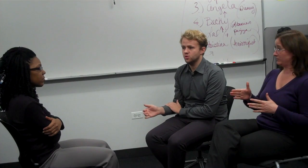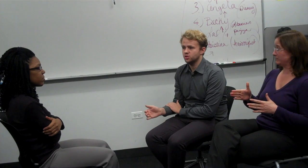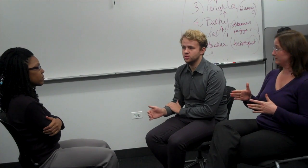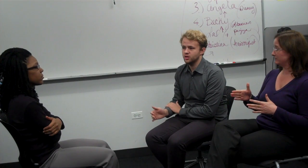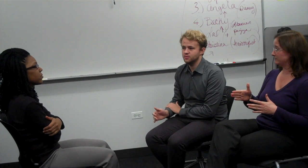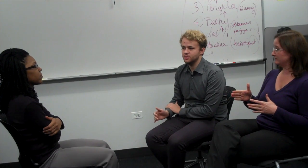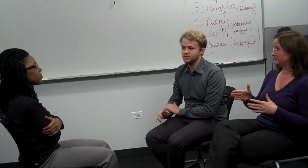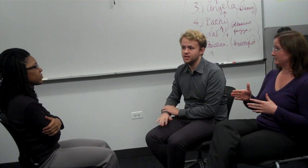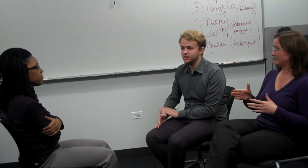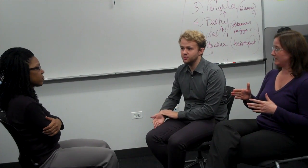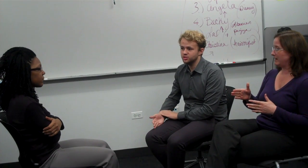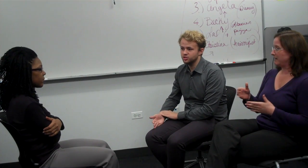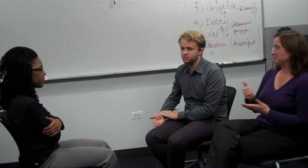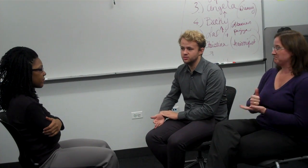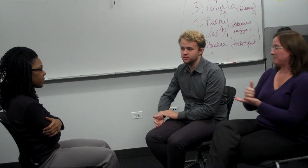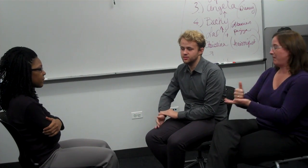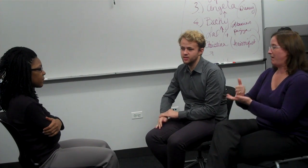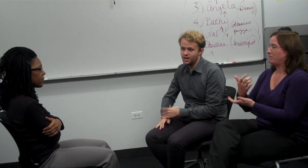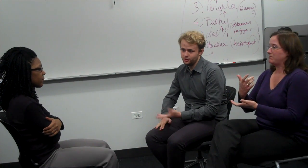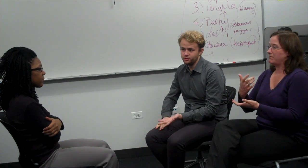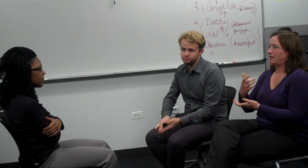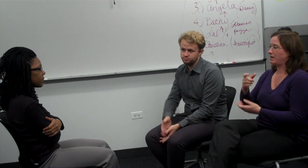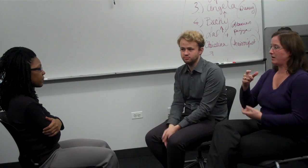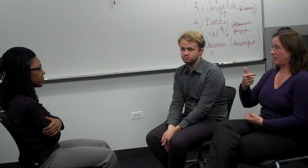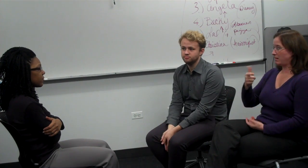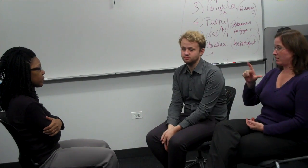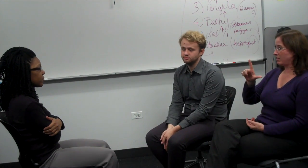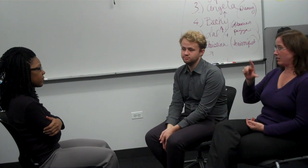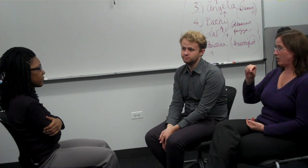for a sign language actor.